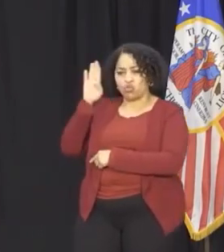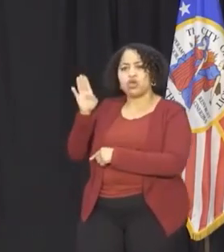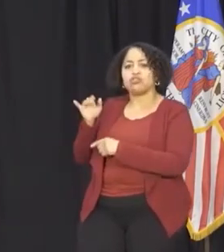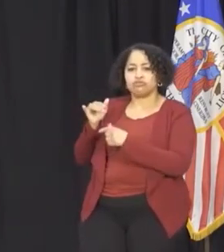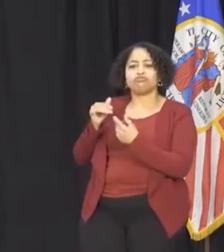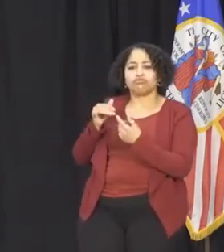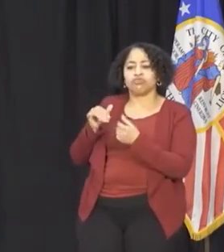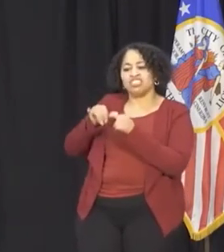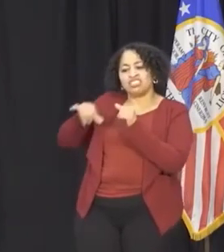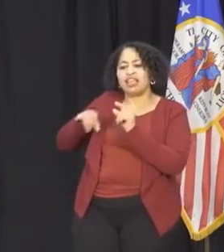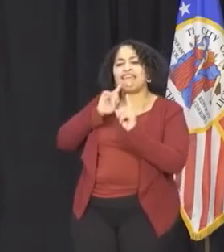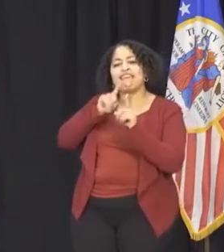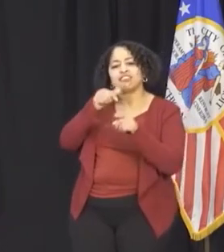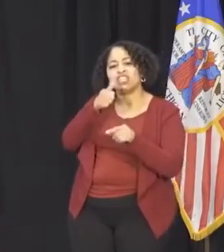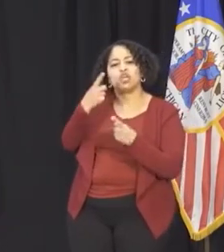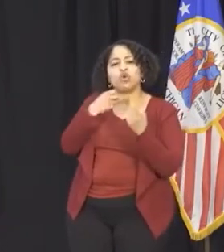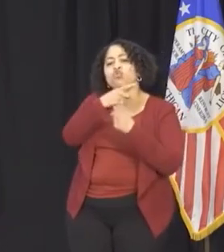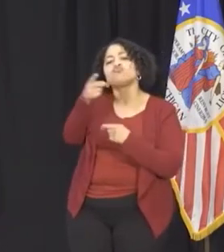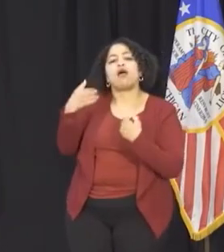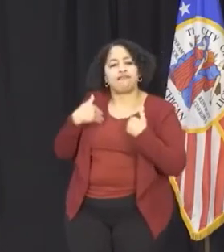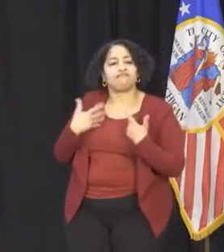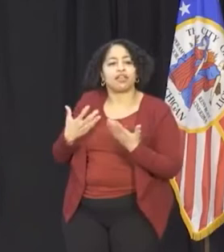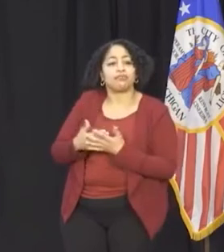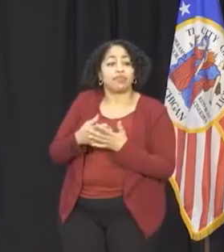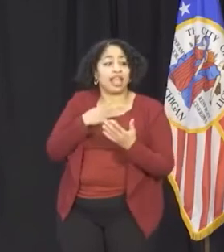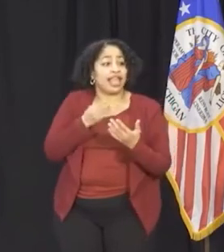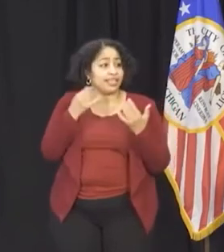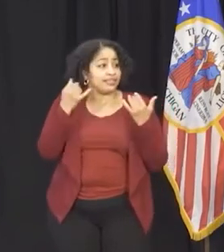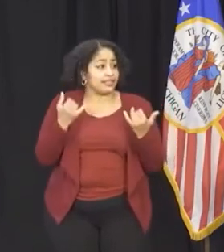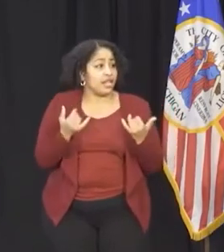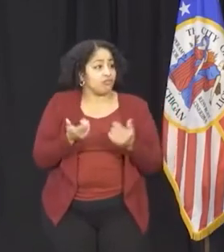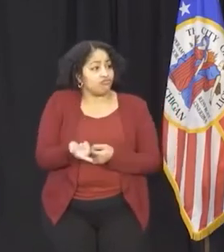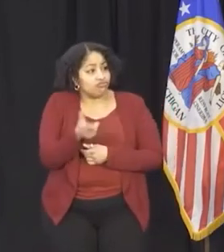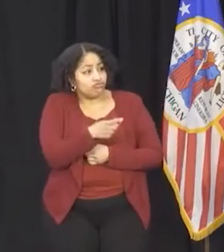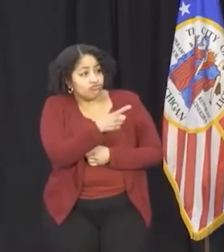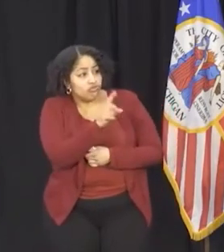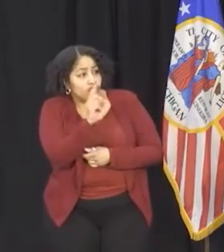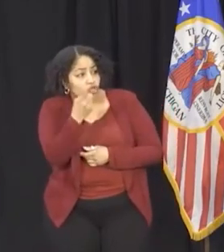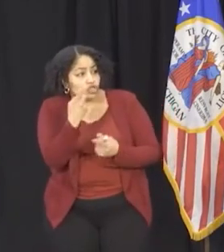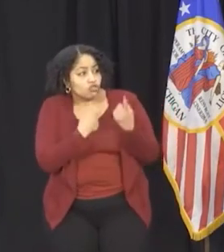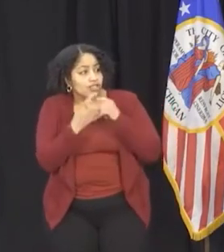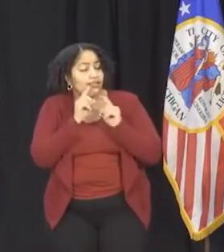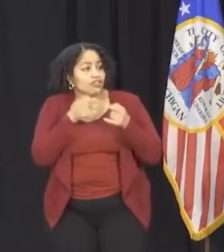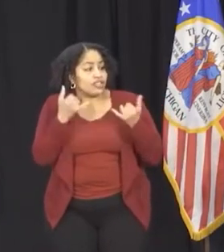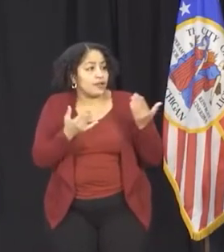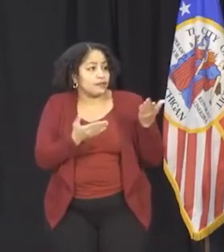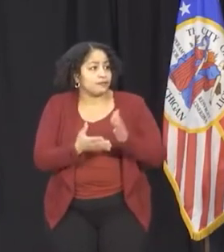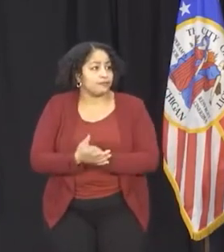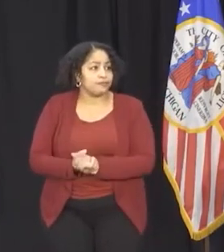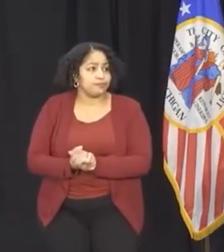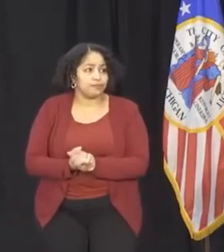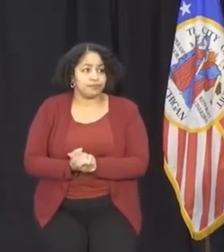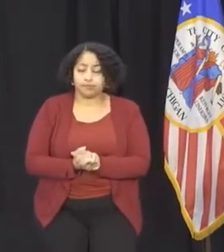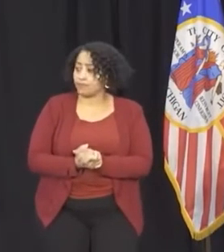will stay and answer any questions that you may have. And we can start with questions and answers now.